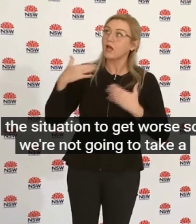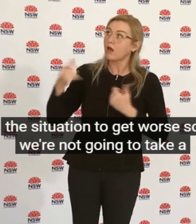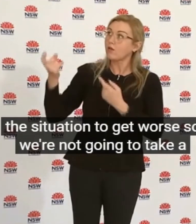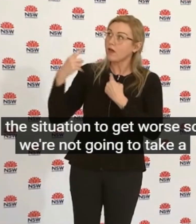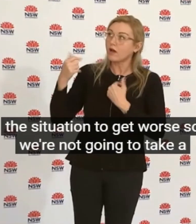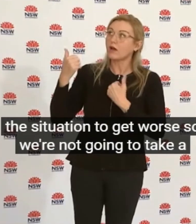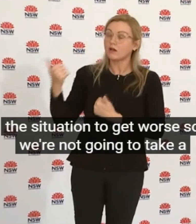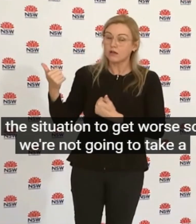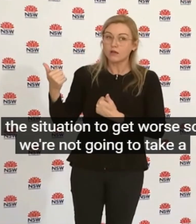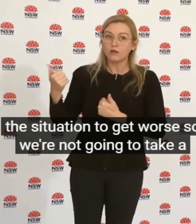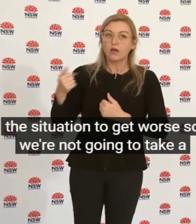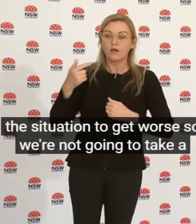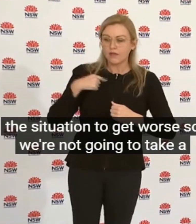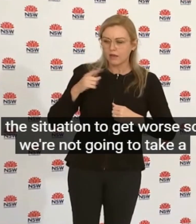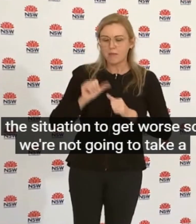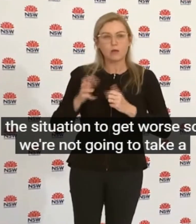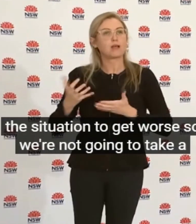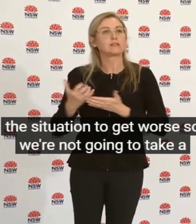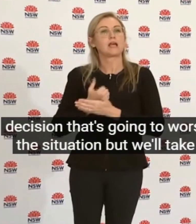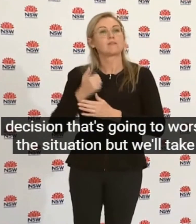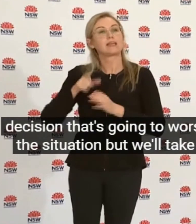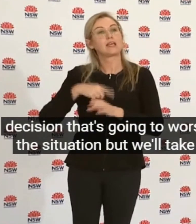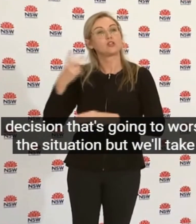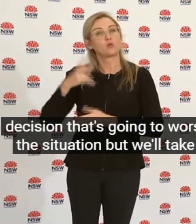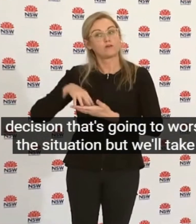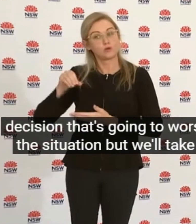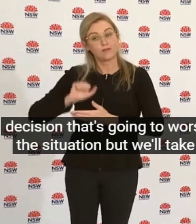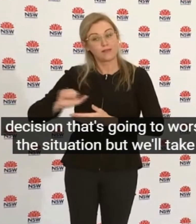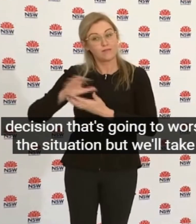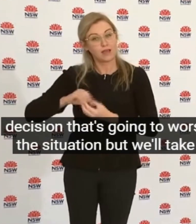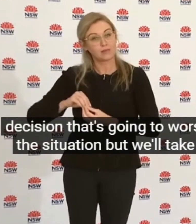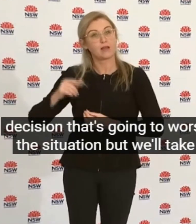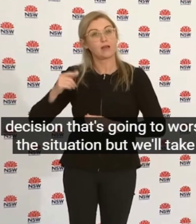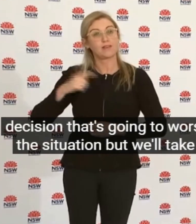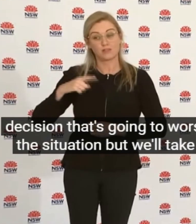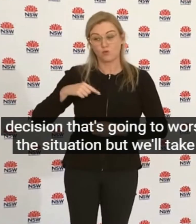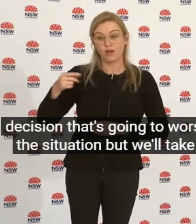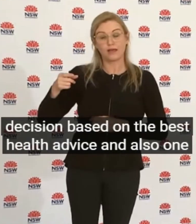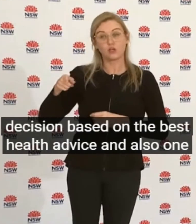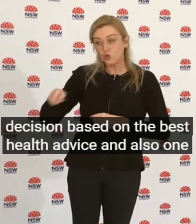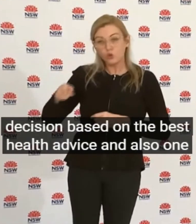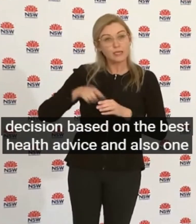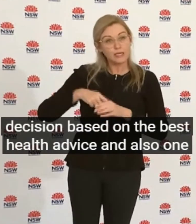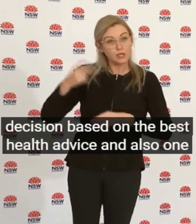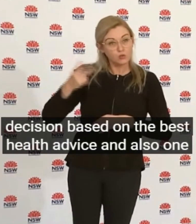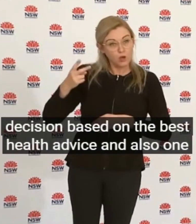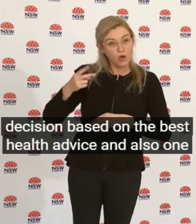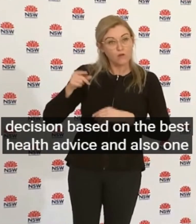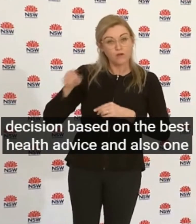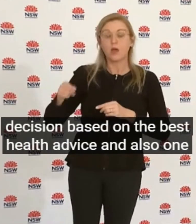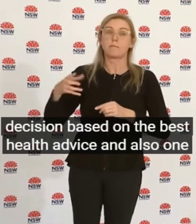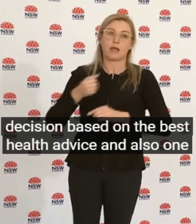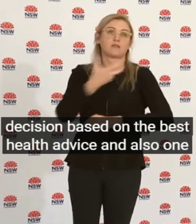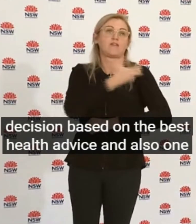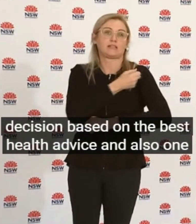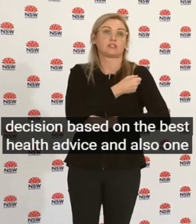also one that supports Year 12 students and their families. But that's why it's really important for Year 12 students to get vaccinated in the week of 9th of August in those 8